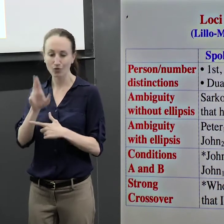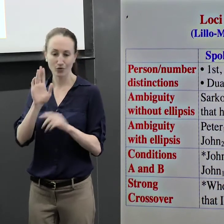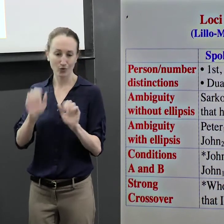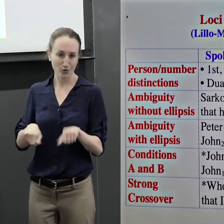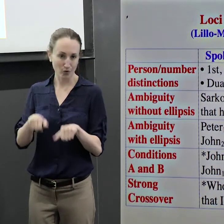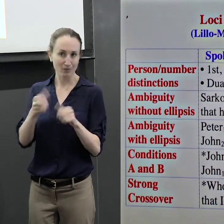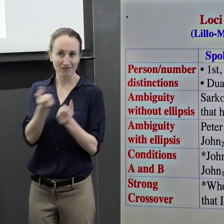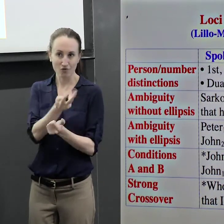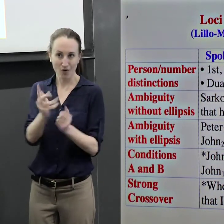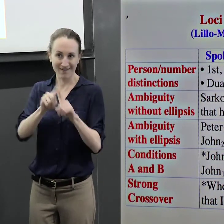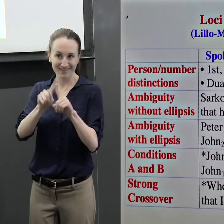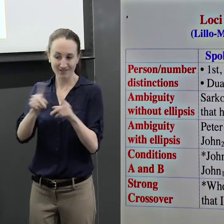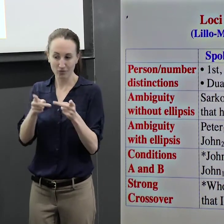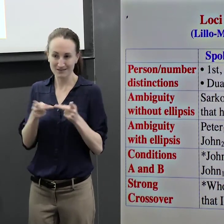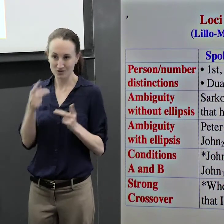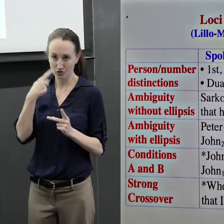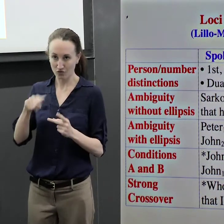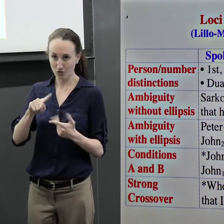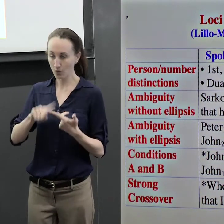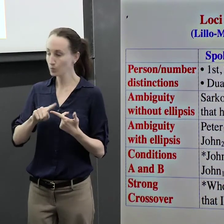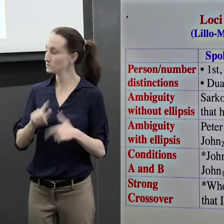variety of positions for them.